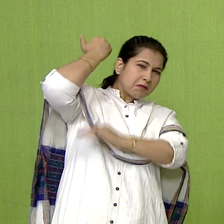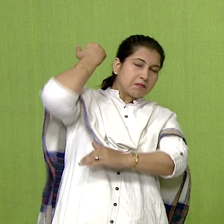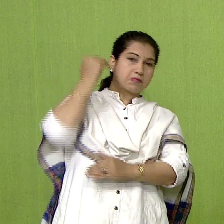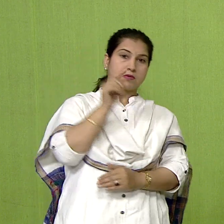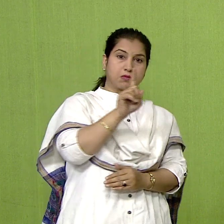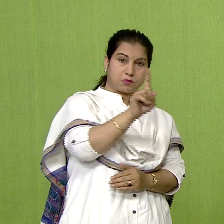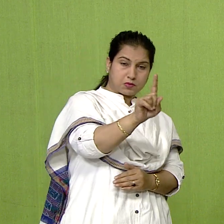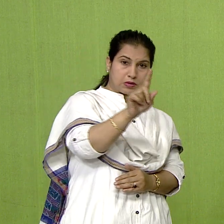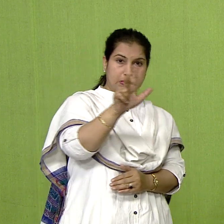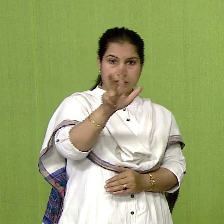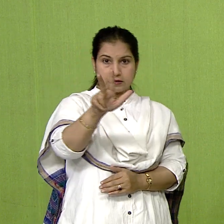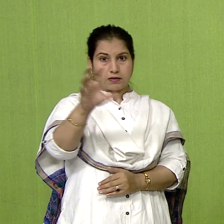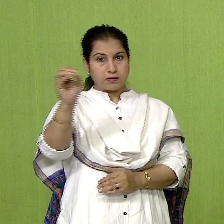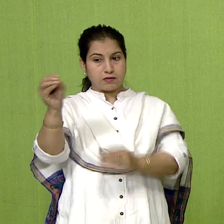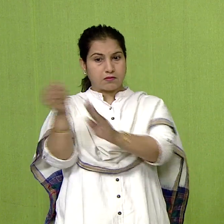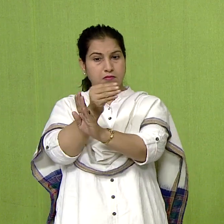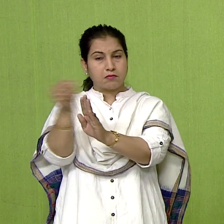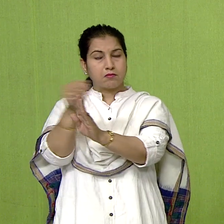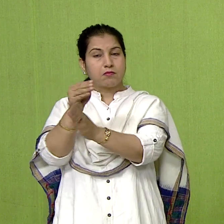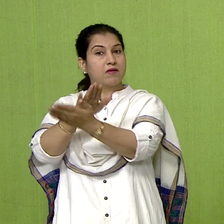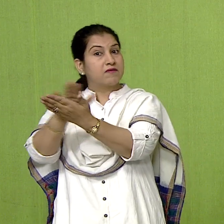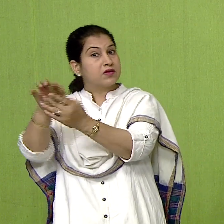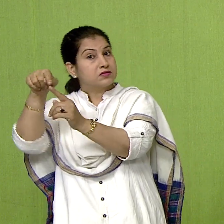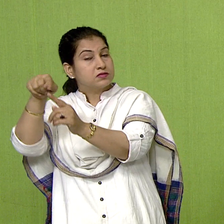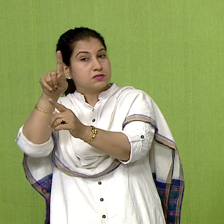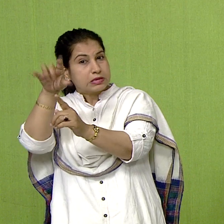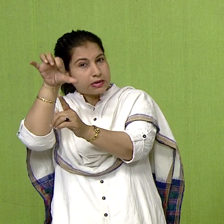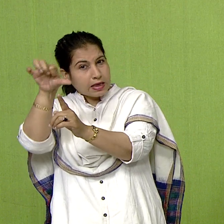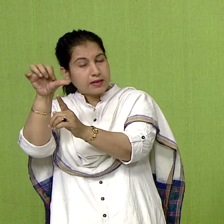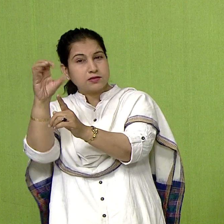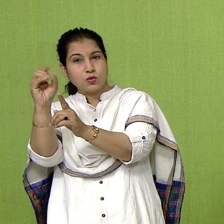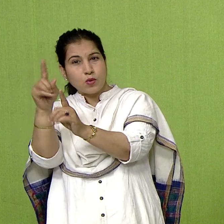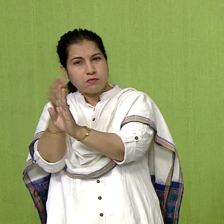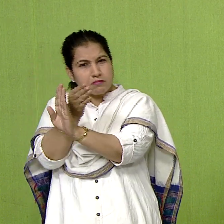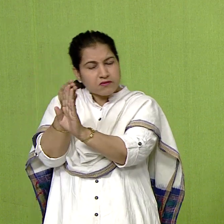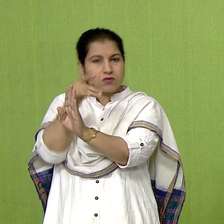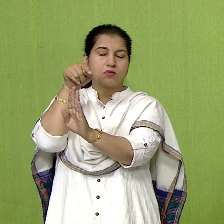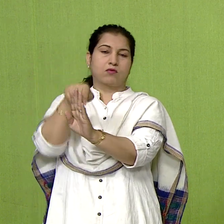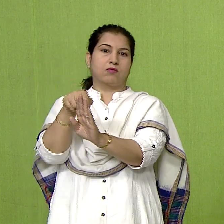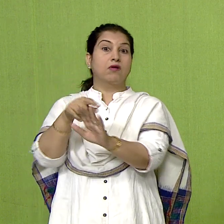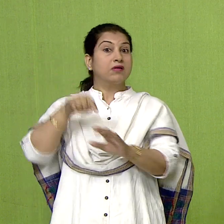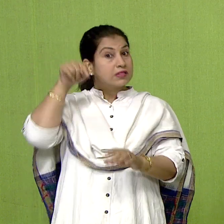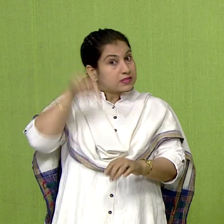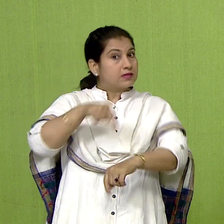the 19th century during the movement against the British.